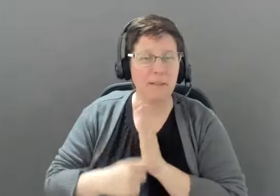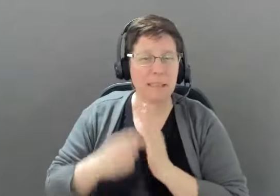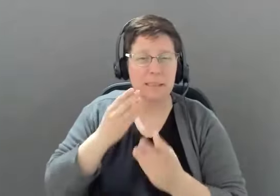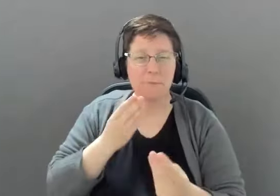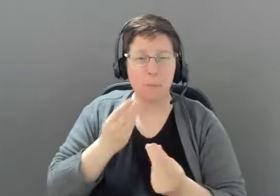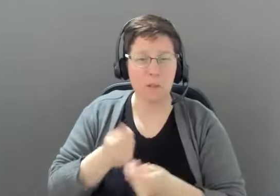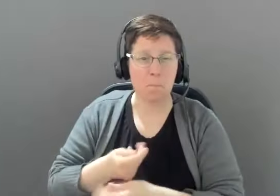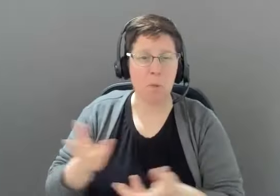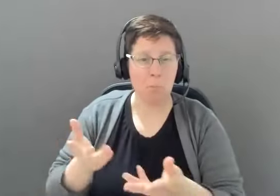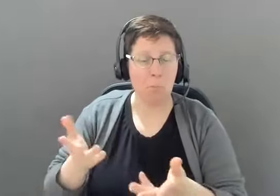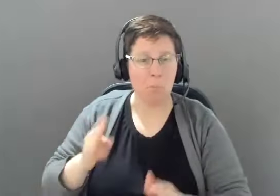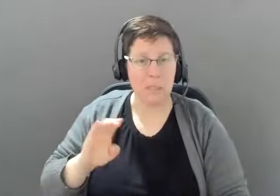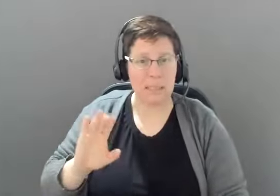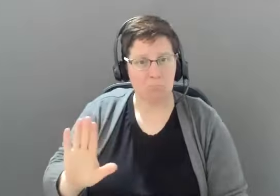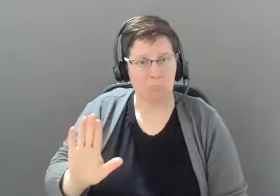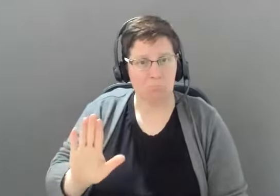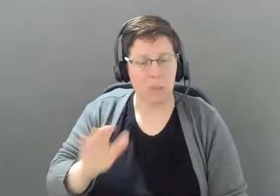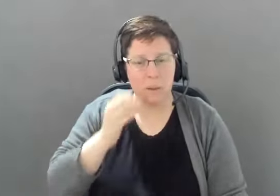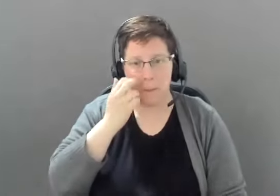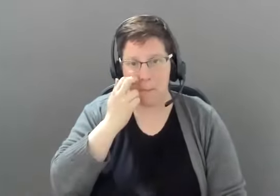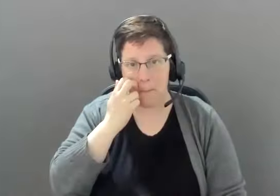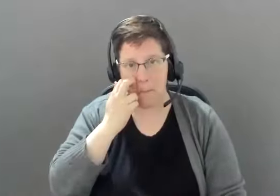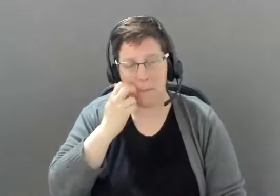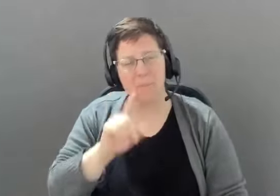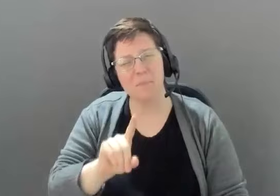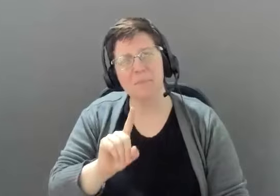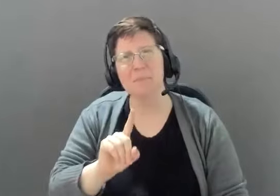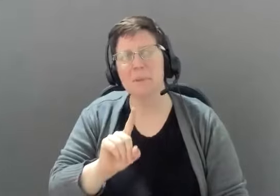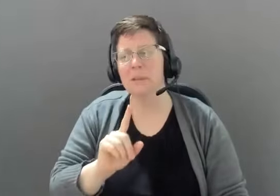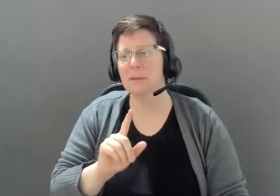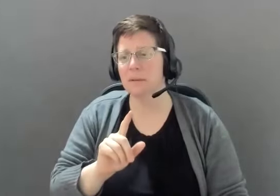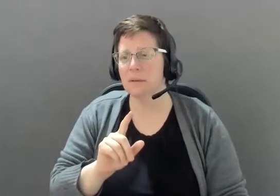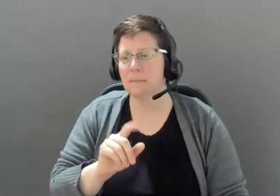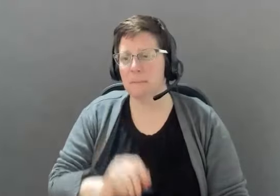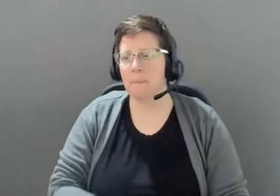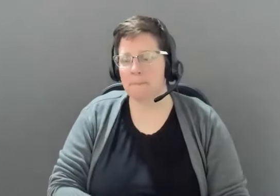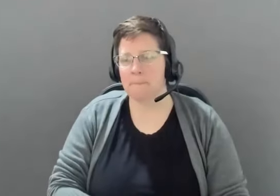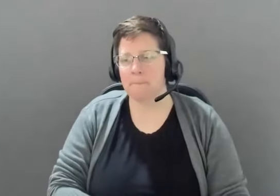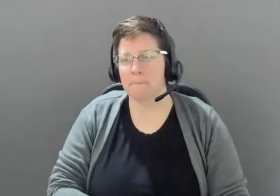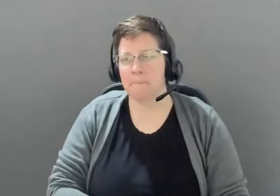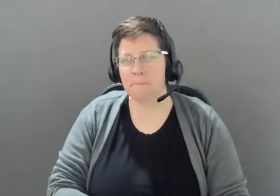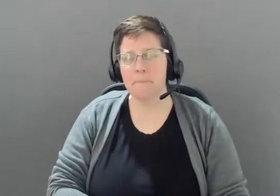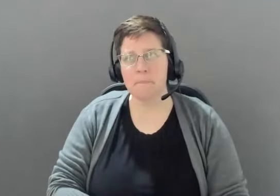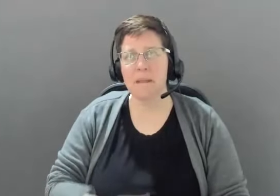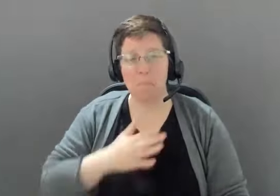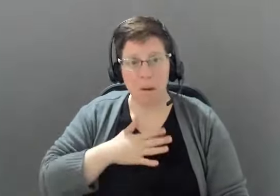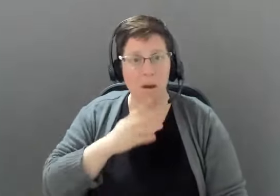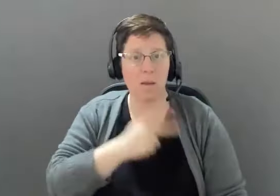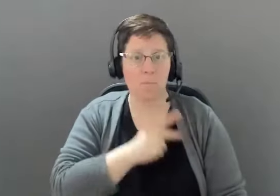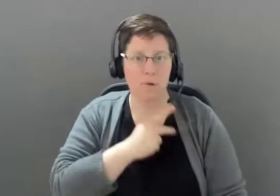find online. But one of the biggest factors, I think, in my province is that, again,